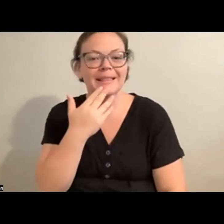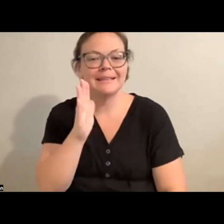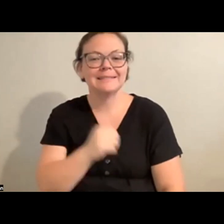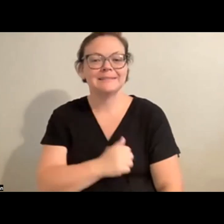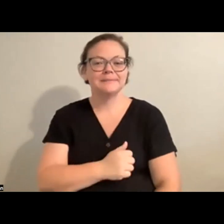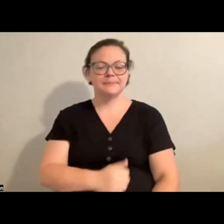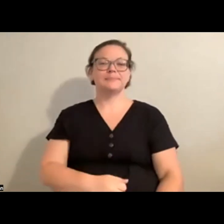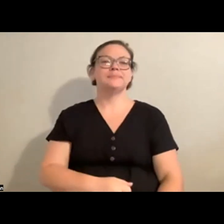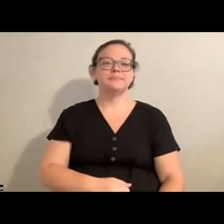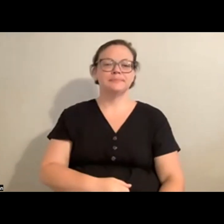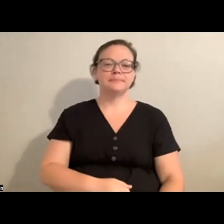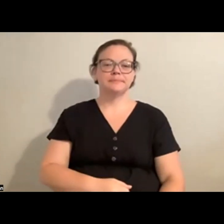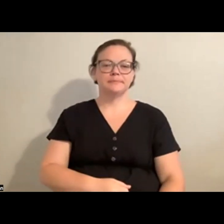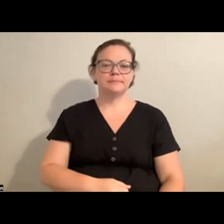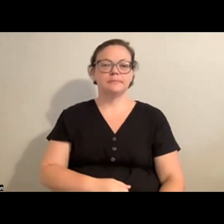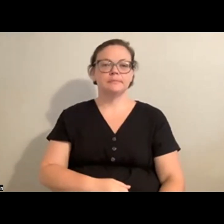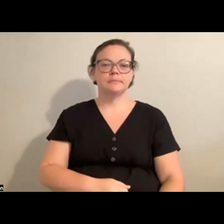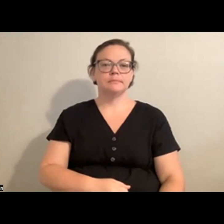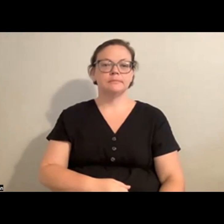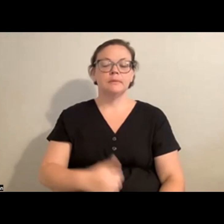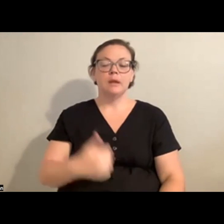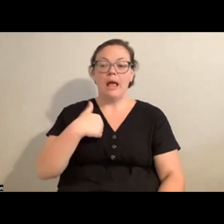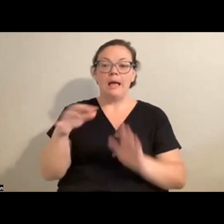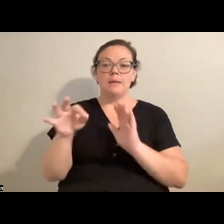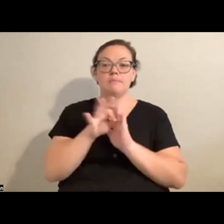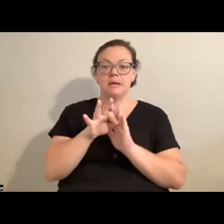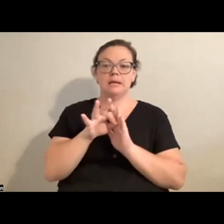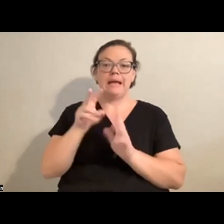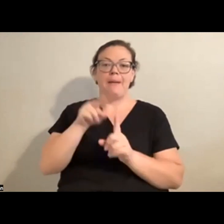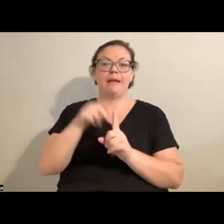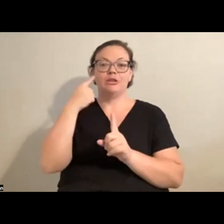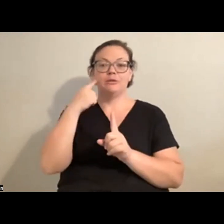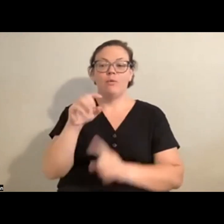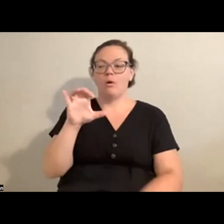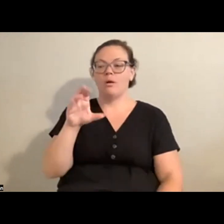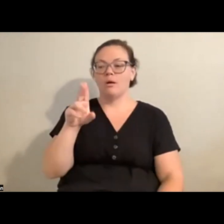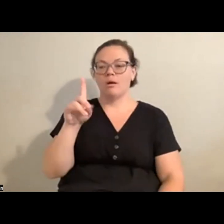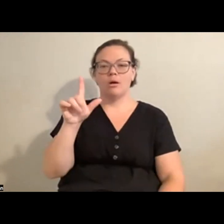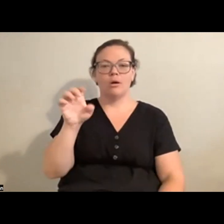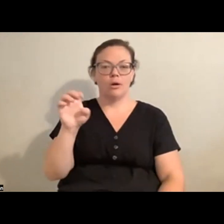Hi. So I selected application for Cuddle Buddy.